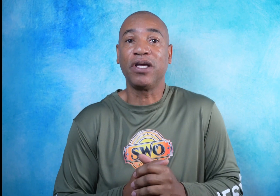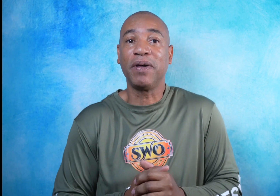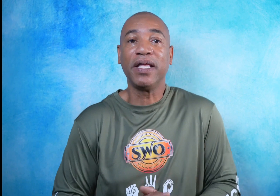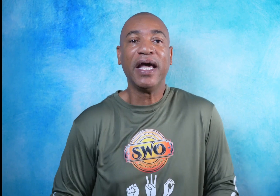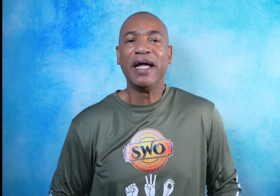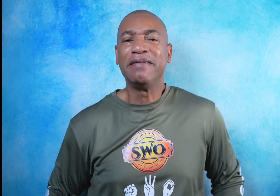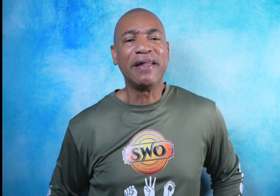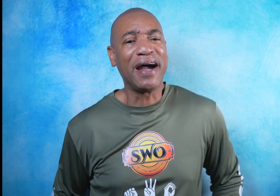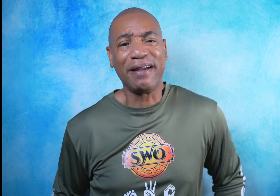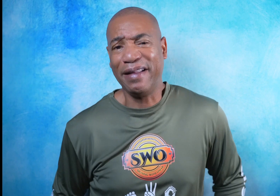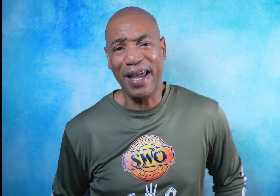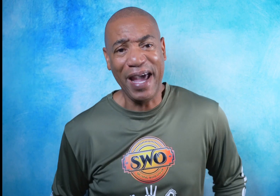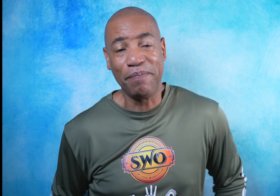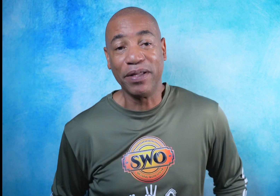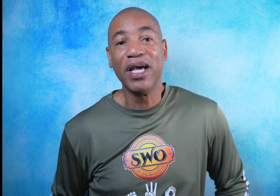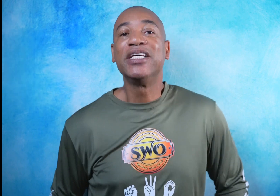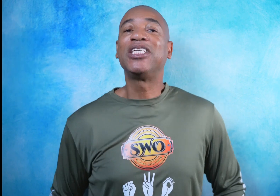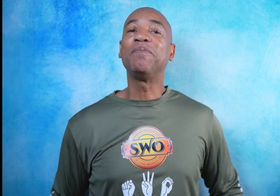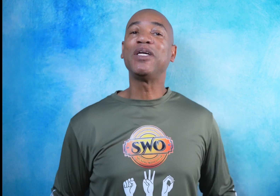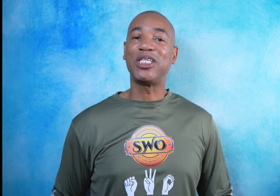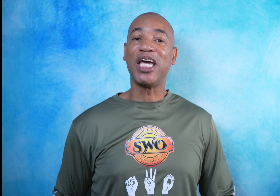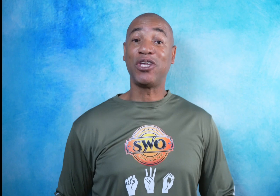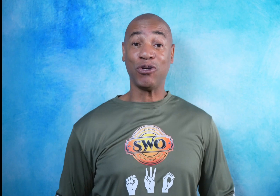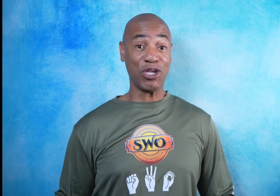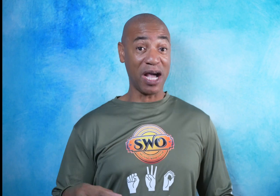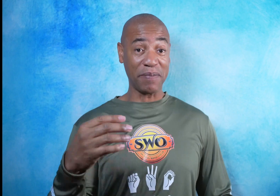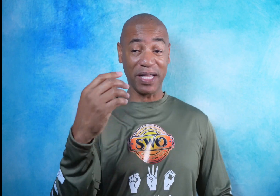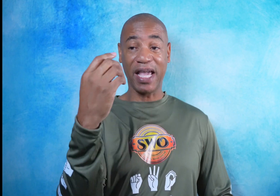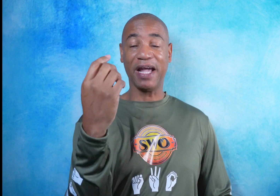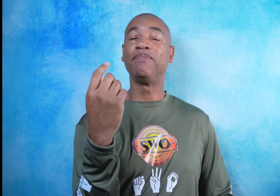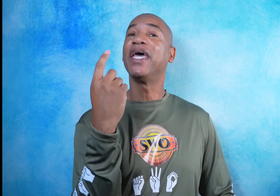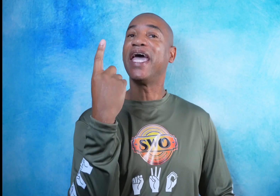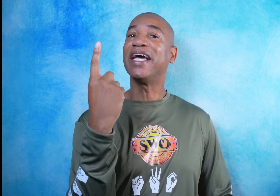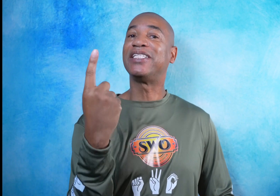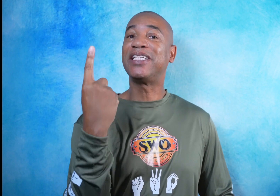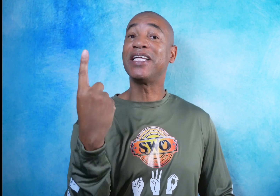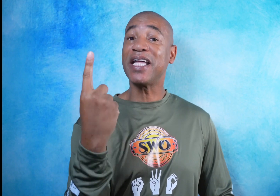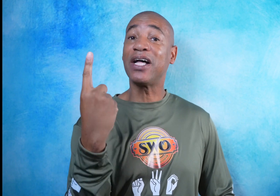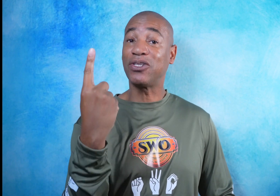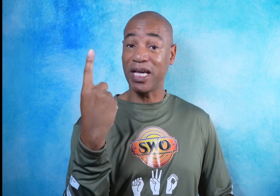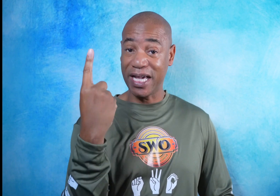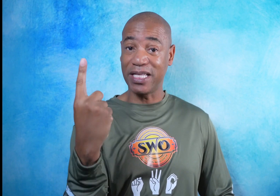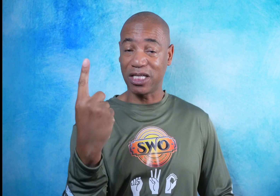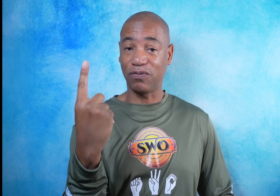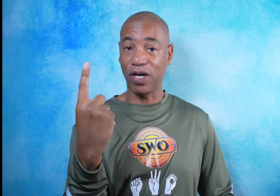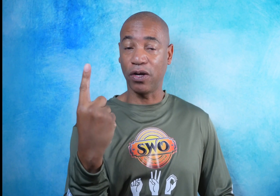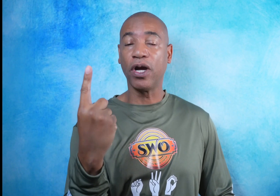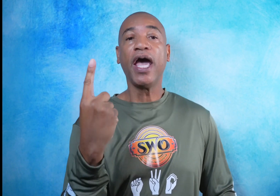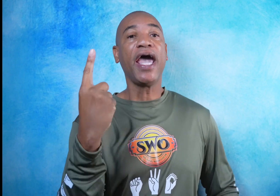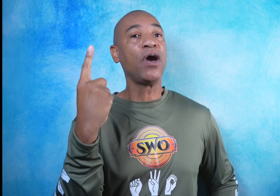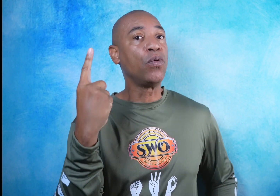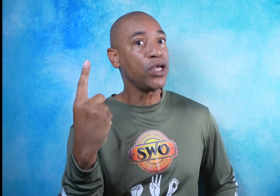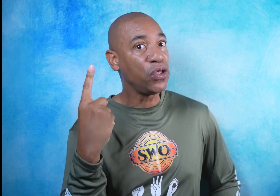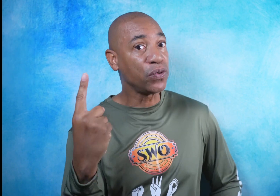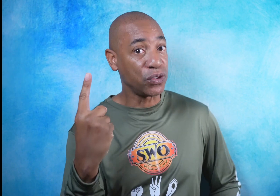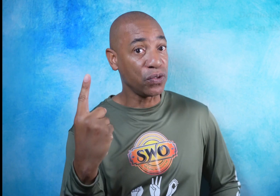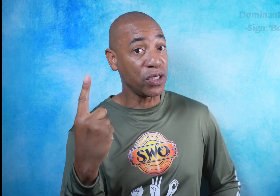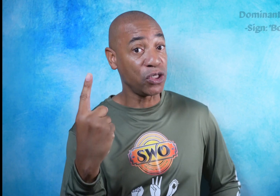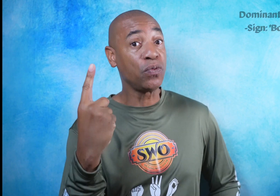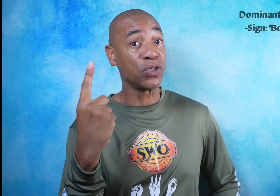argument, not gonna happen. Simply take your dominant hand, extend out the index finger, and what you will do is you will